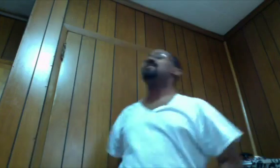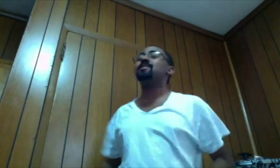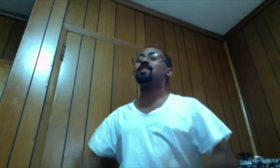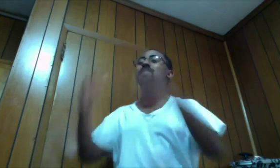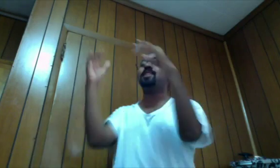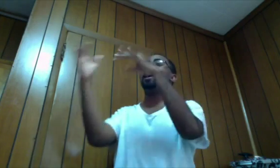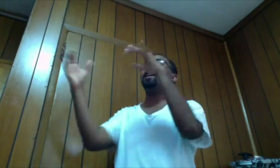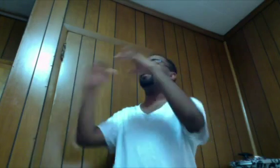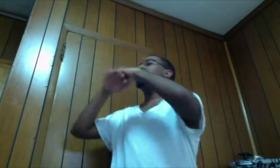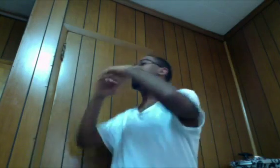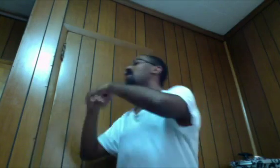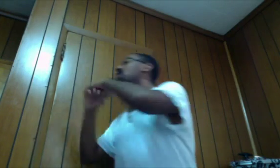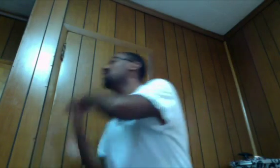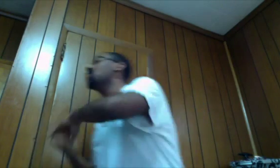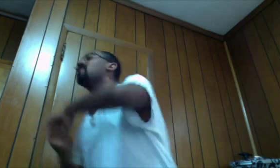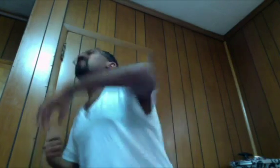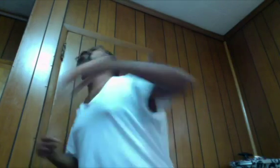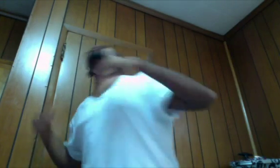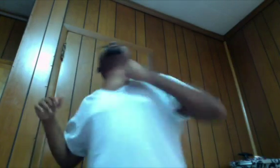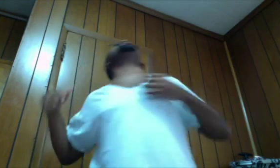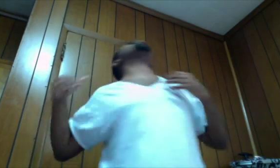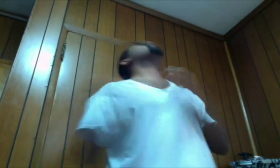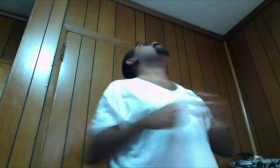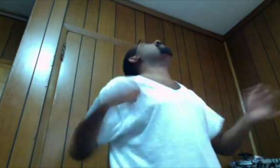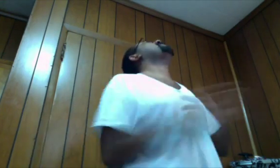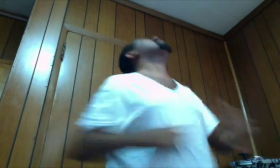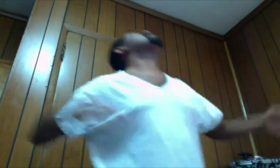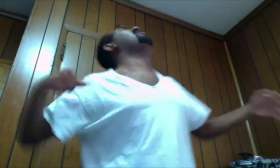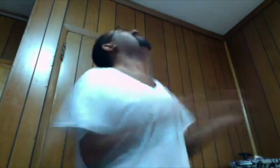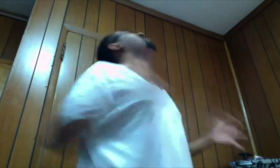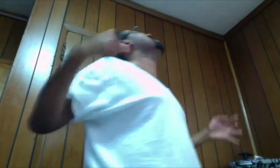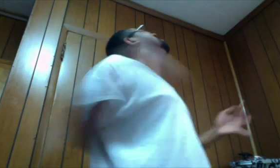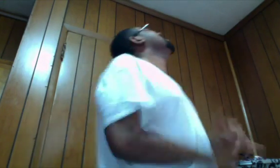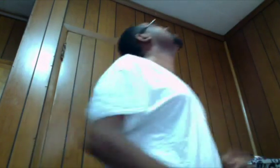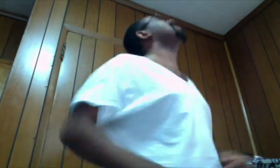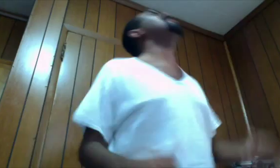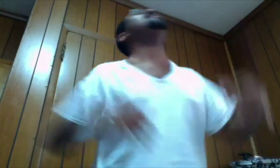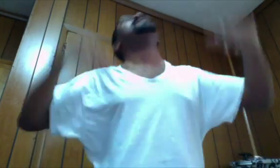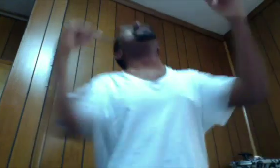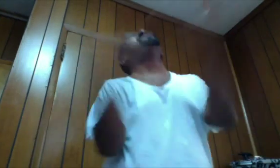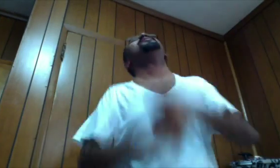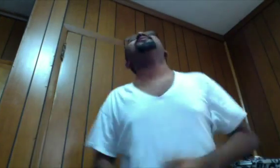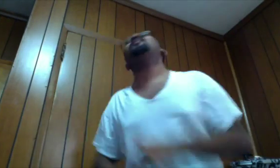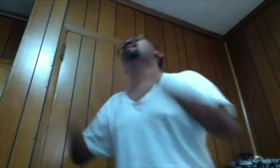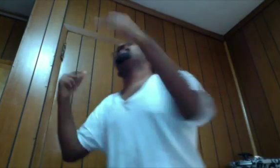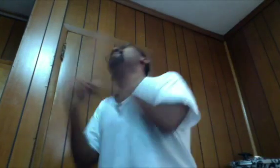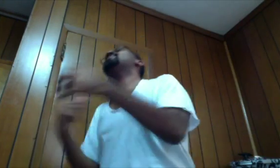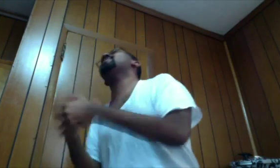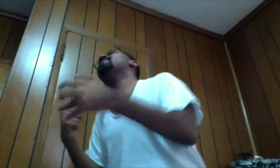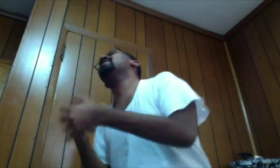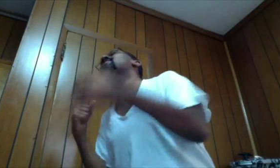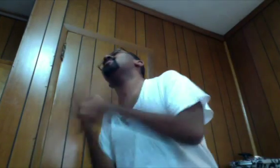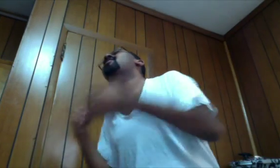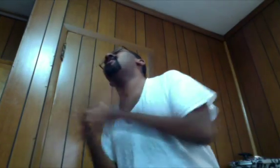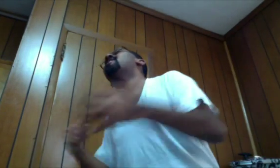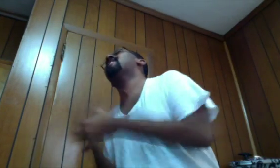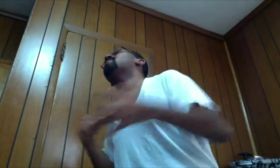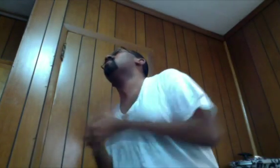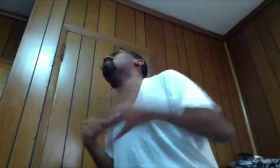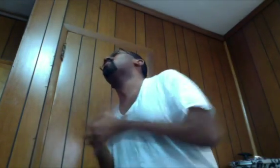then Yang came out of nowhere. Yo, she triple punched all these niggas, son. Yo, punched these niggas so hard they had to do a triple